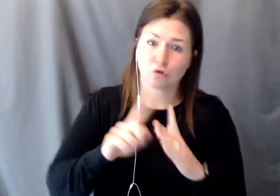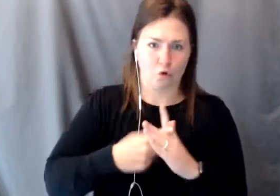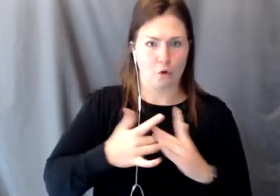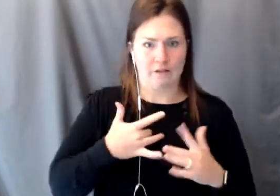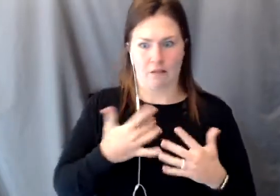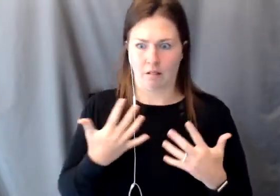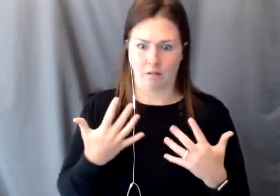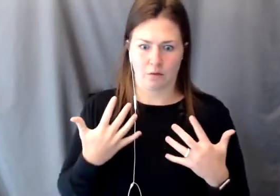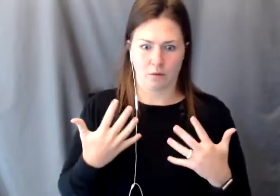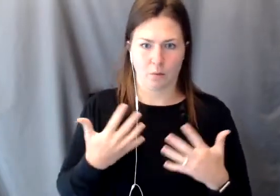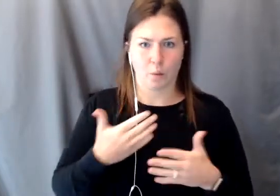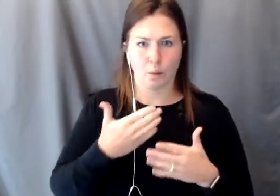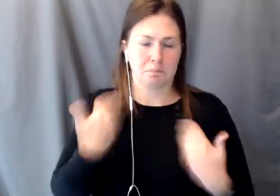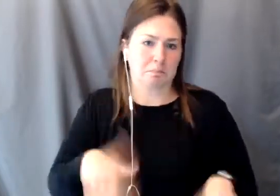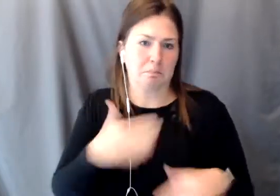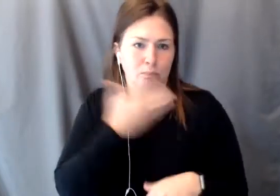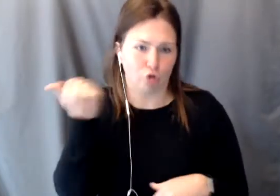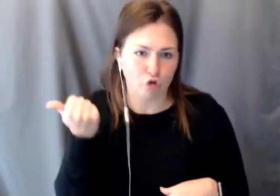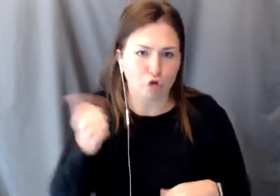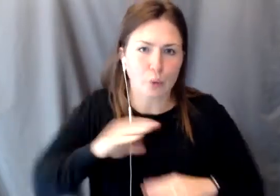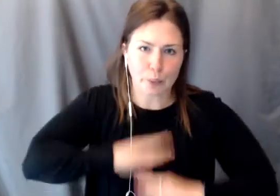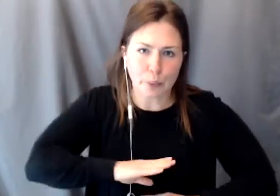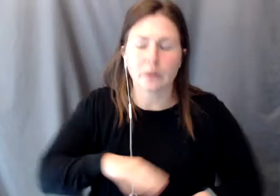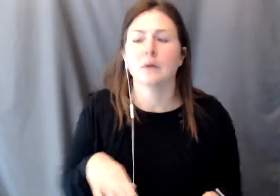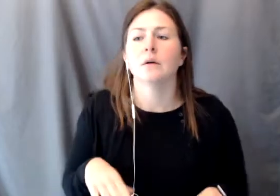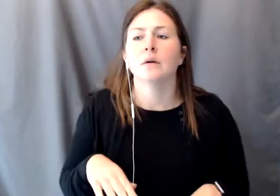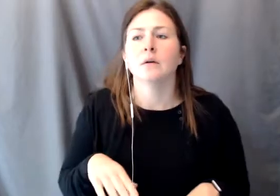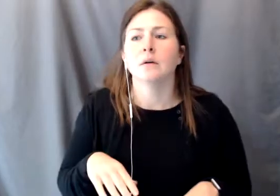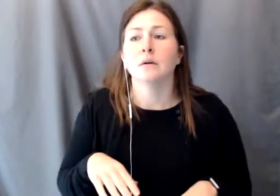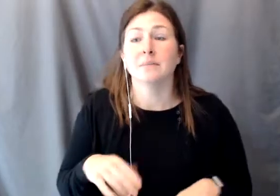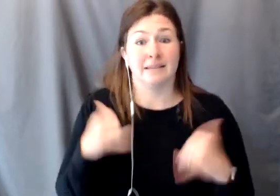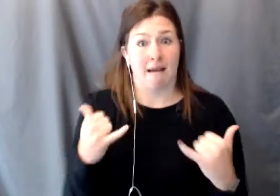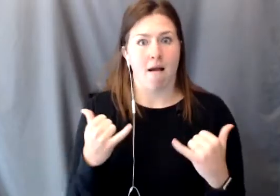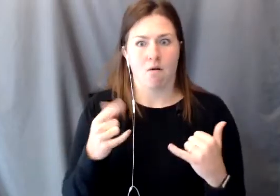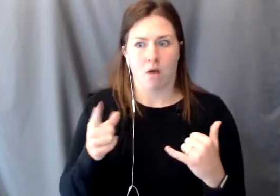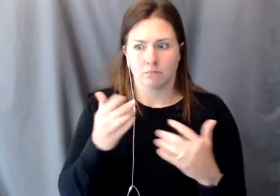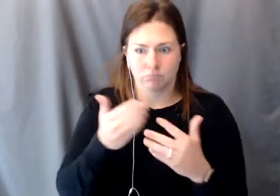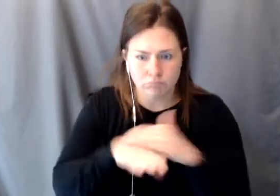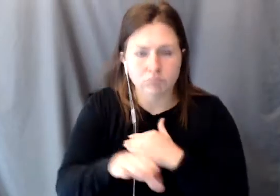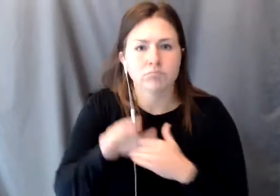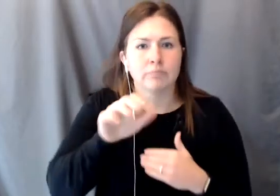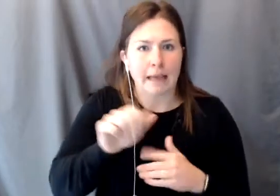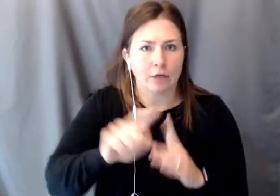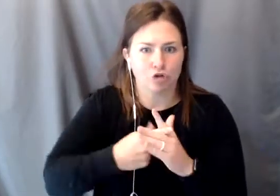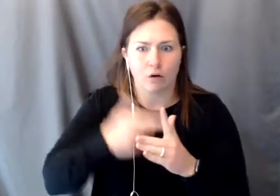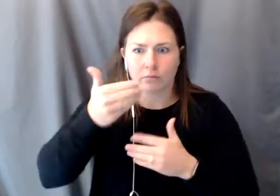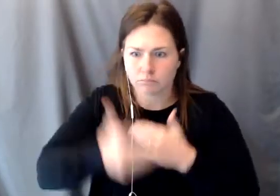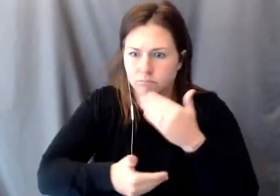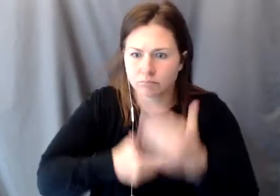me. But once it did, it was just amazing to me that I could go through a day